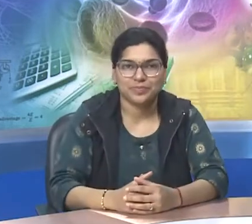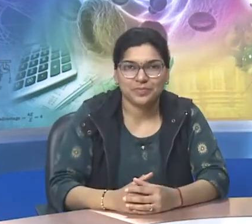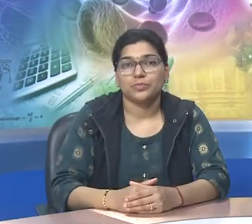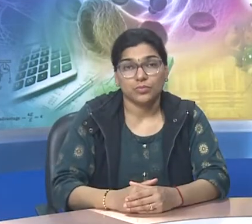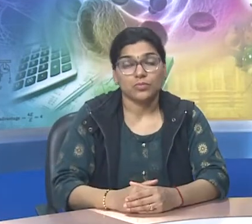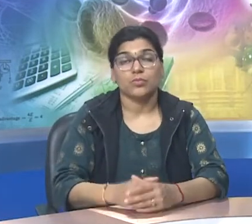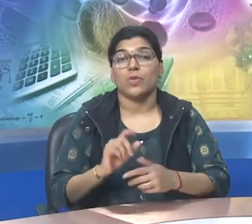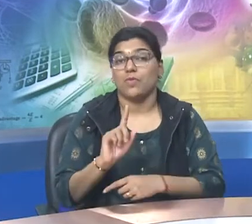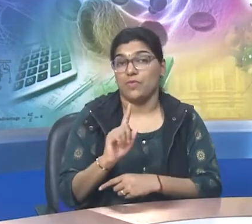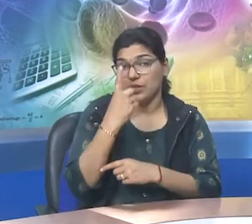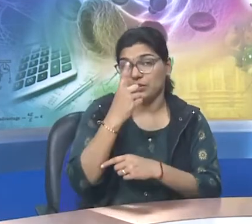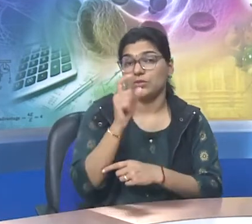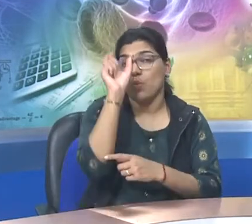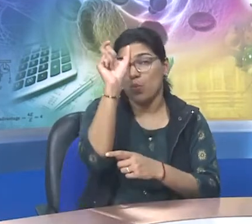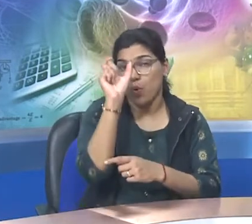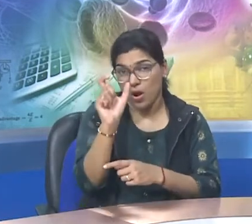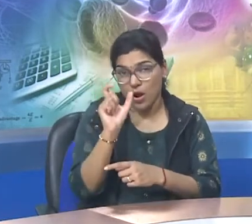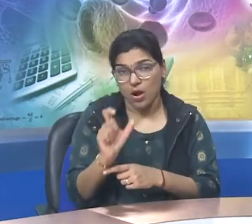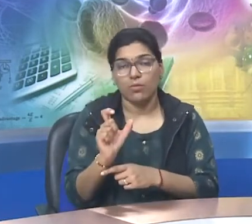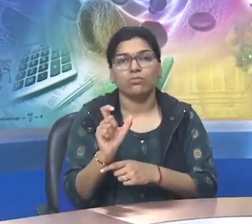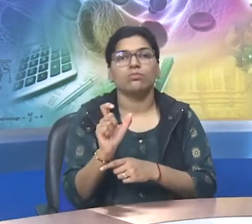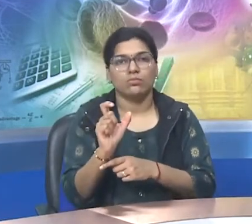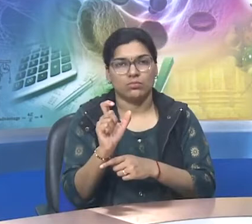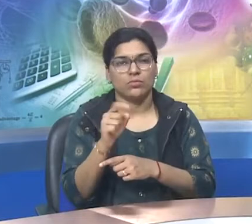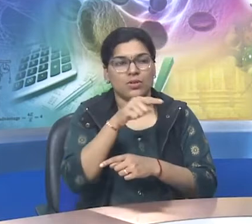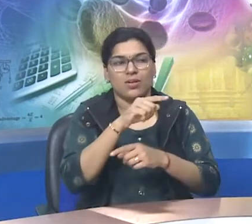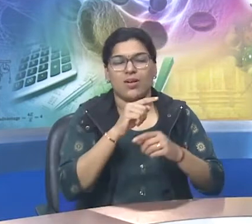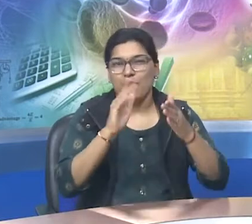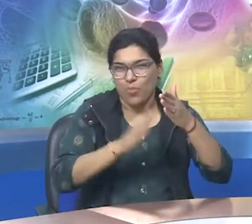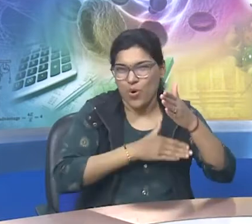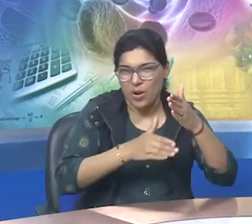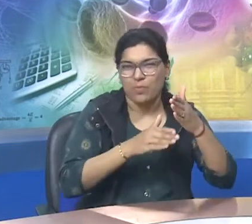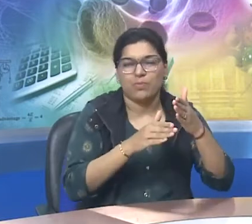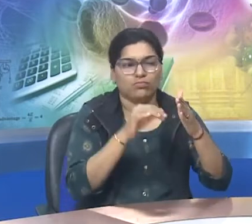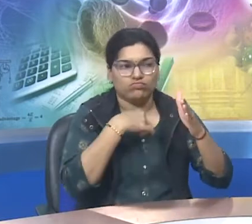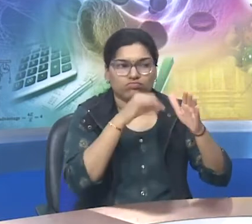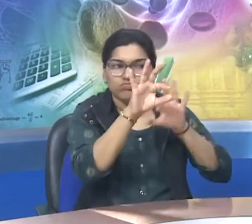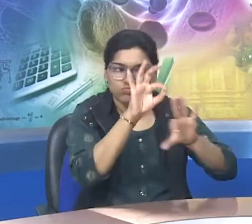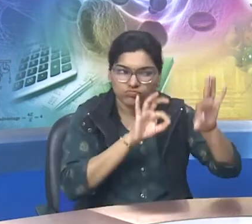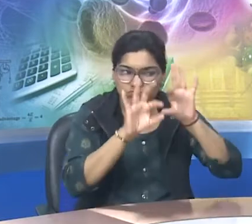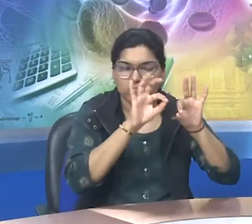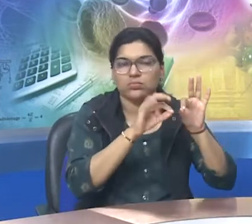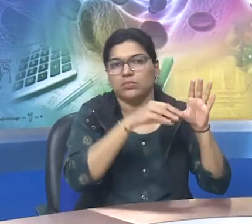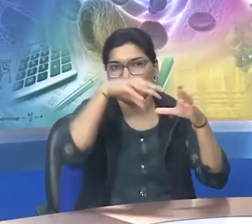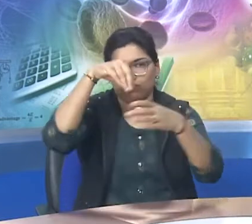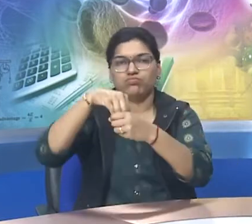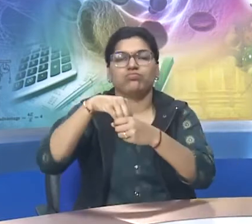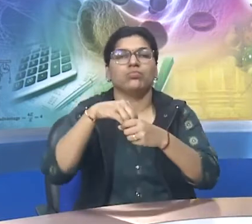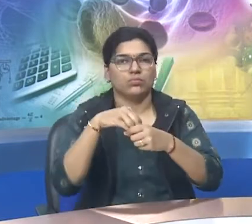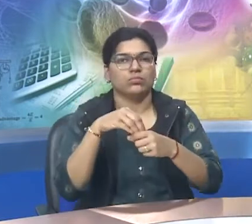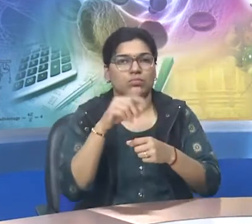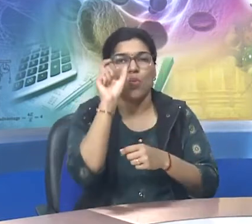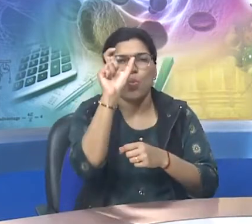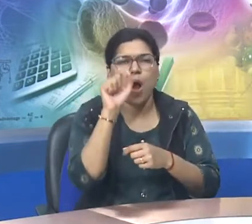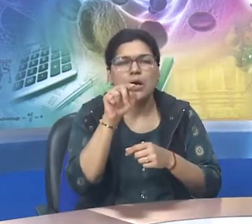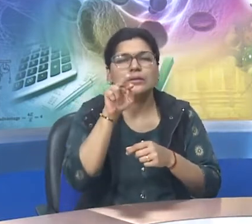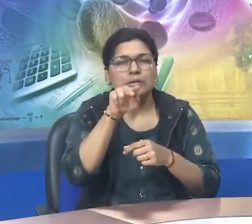verse. First, let us do vocabulary. From the poem, we have chosen few difficult